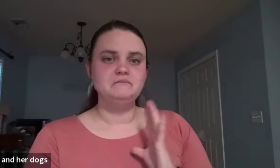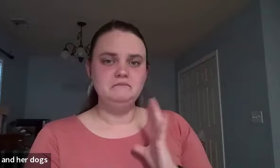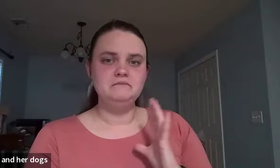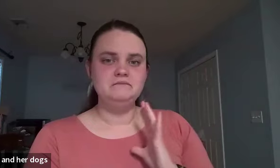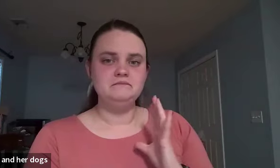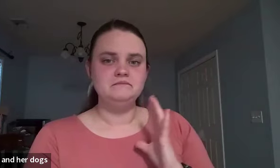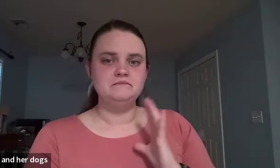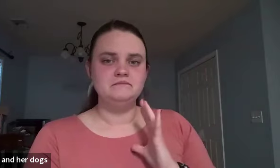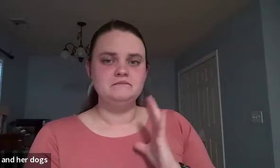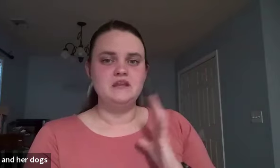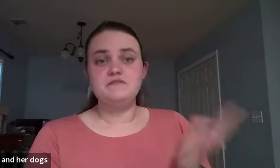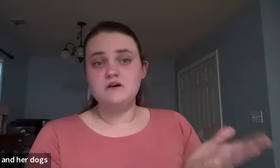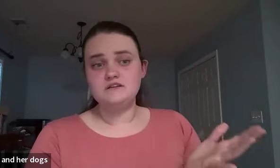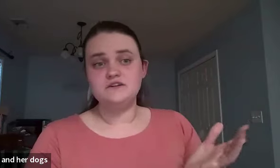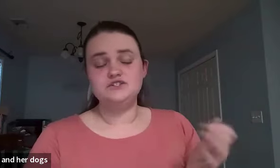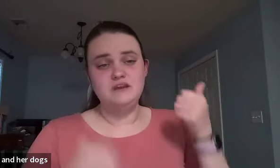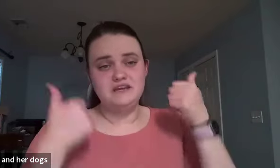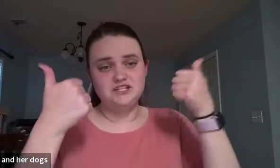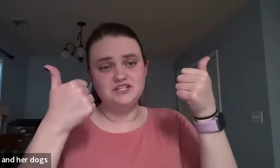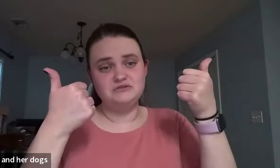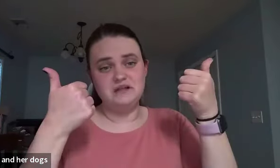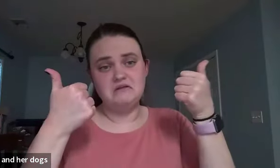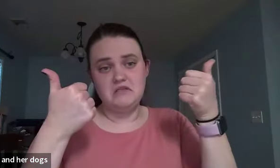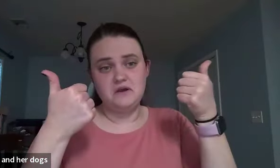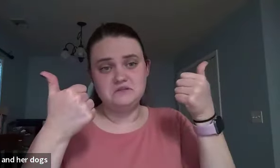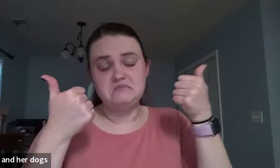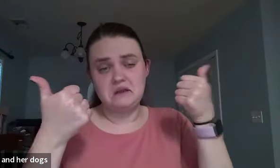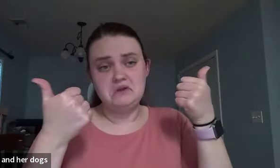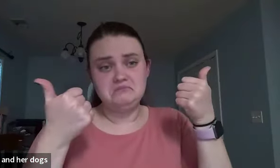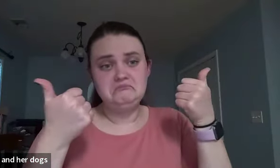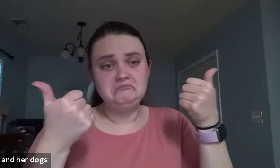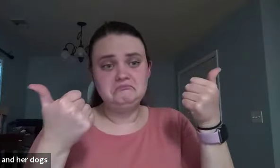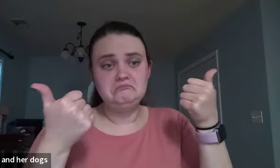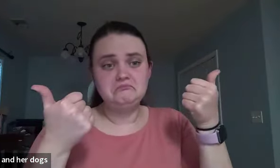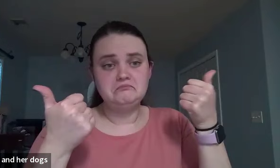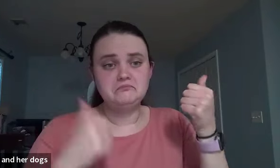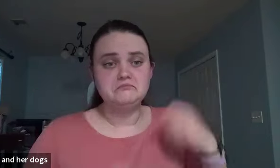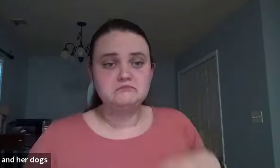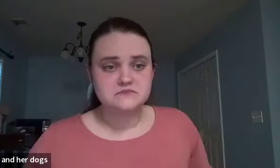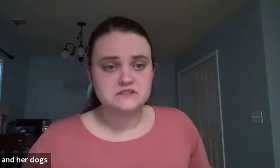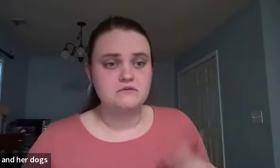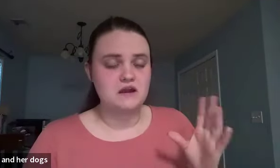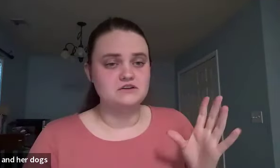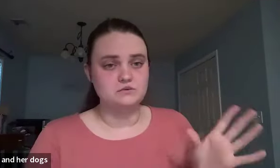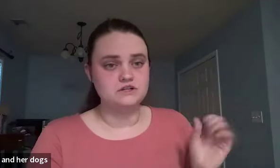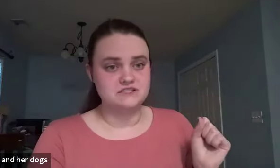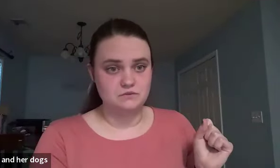Fine. If all else fails, you can just do like a thumbs up, like I'm good. So that also works as